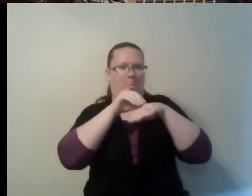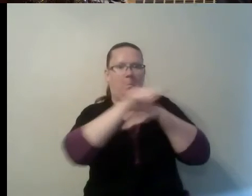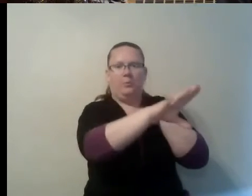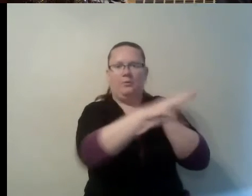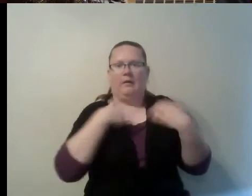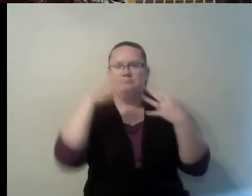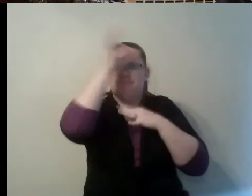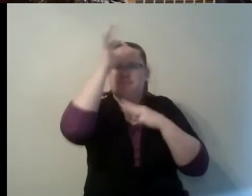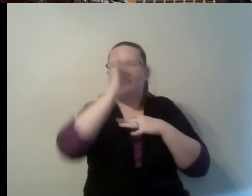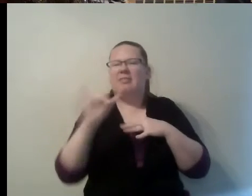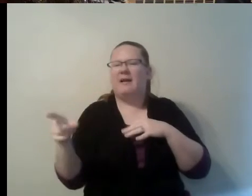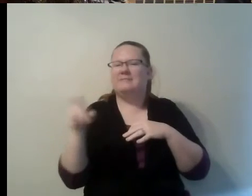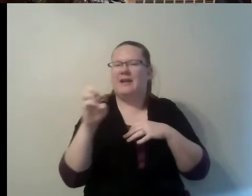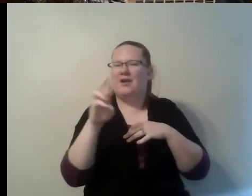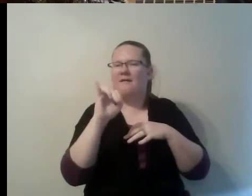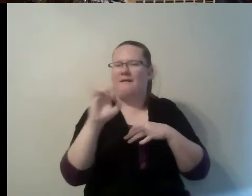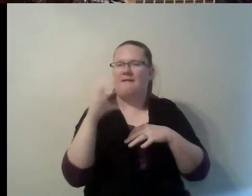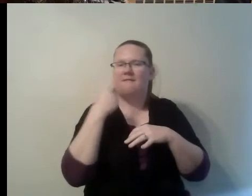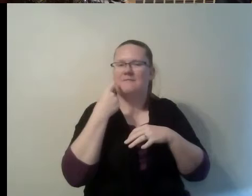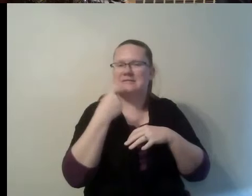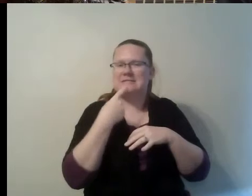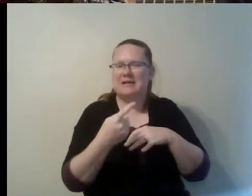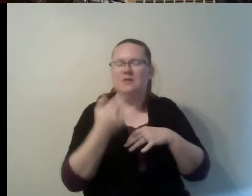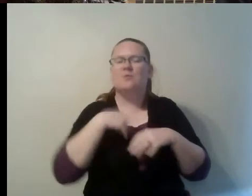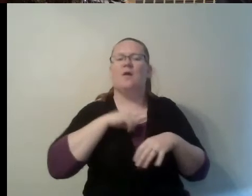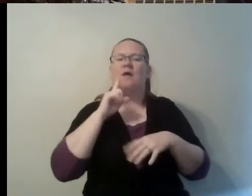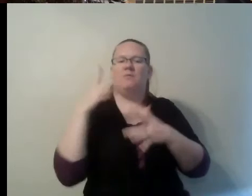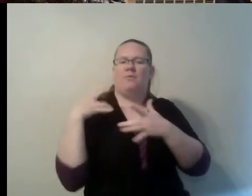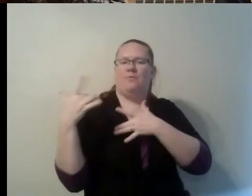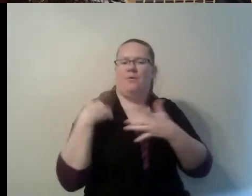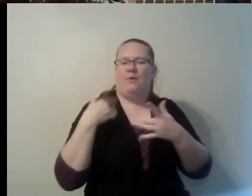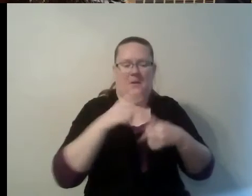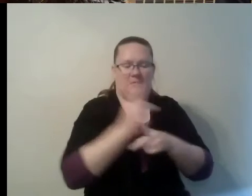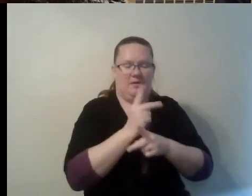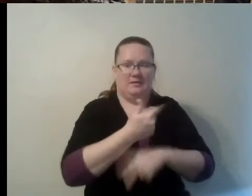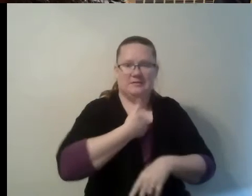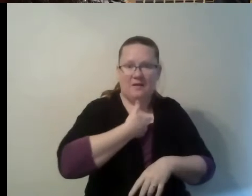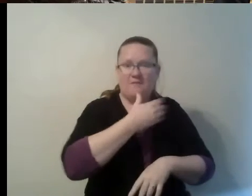Eric was just saying. So we have to worry about taking care of ourselves and other people by doing the social distancing.